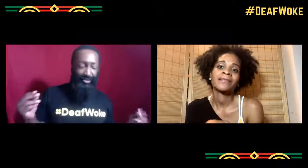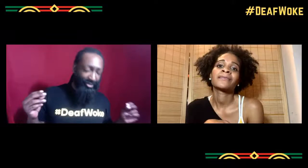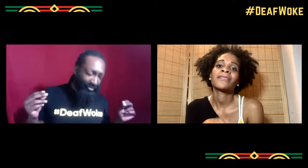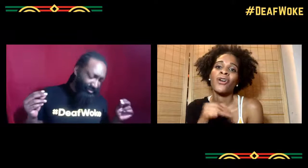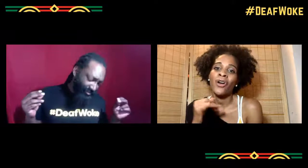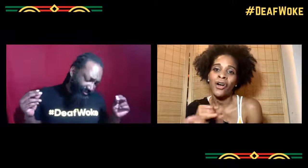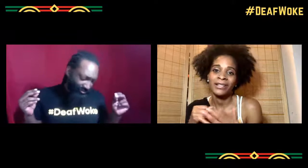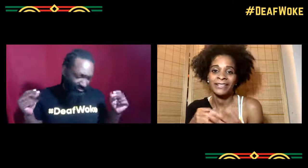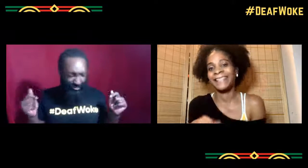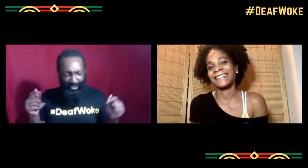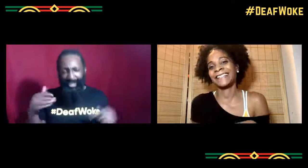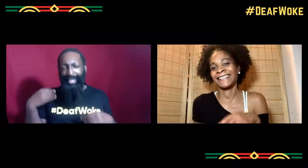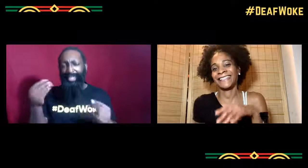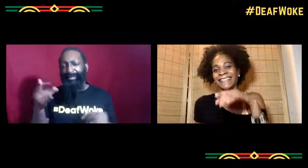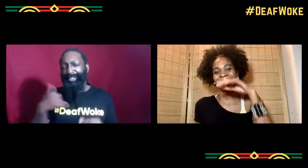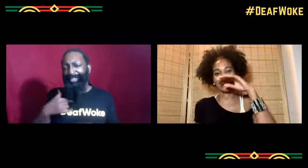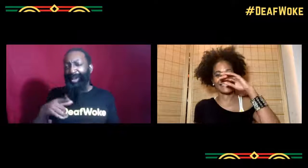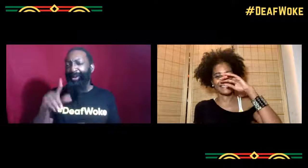R&B? R&B, that's my go-to.